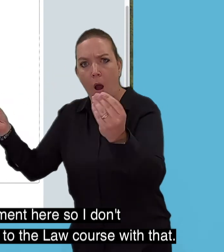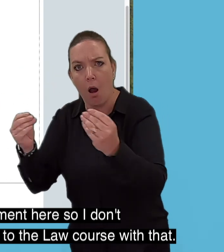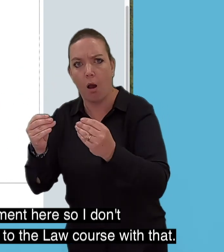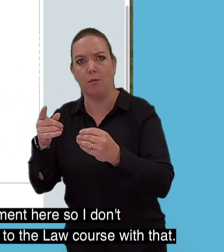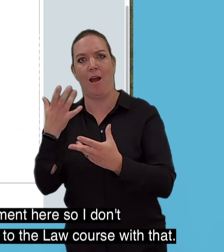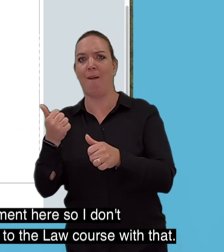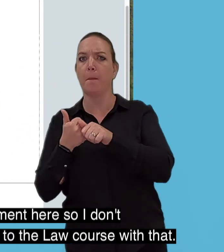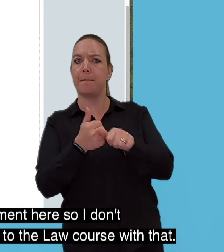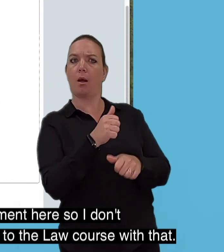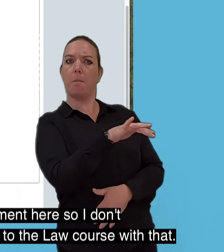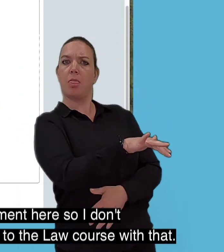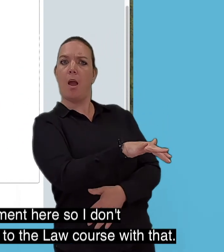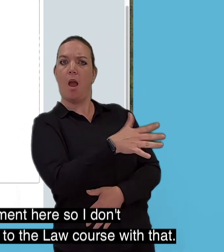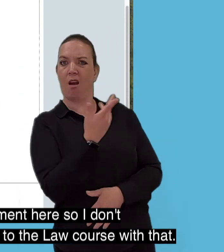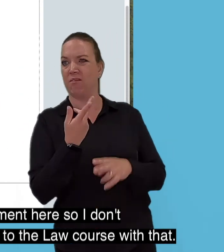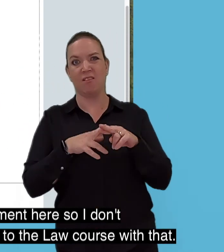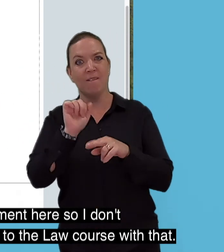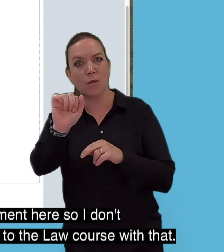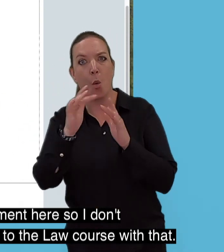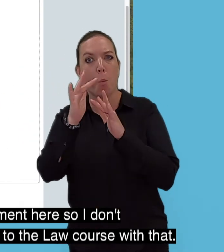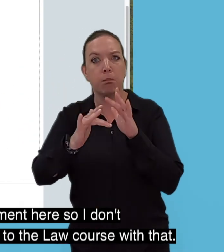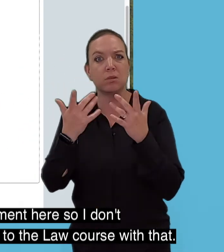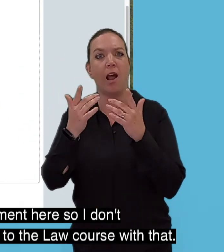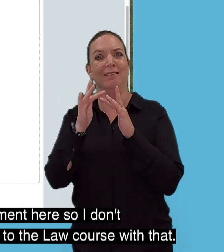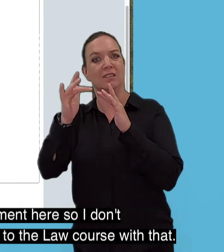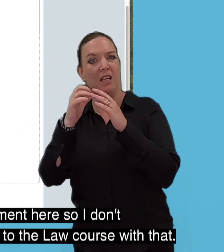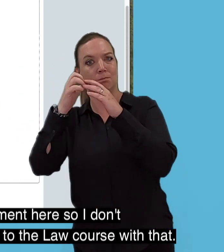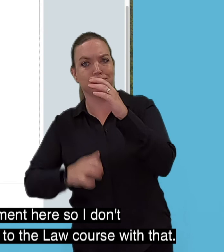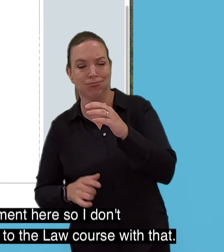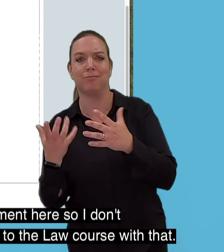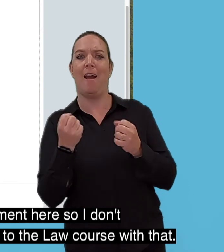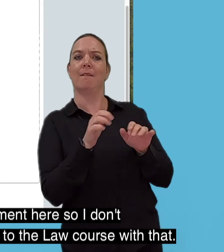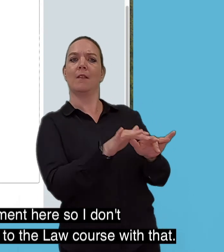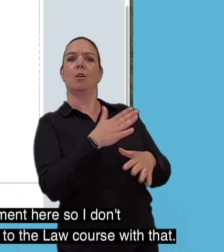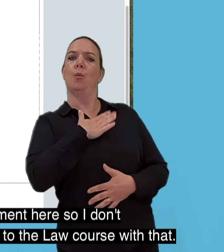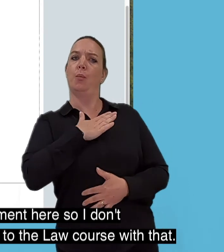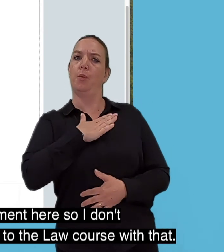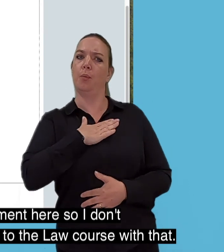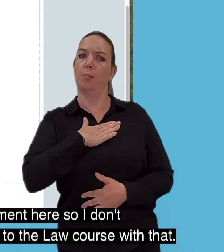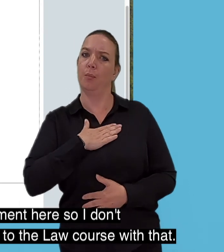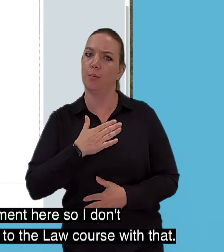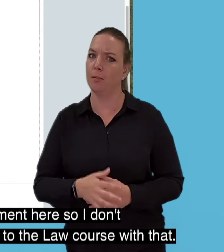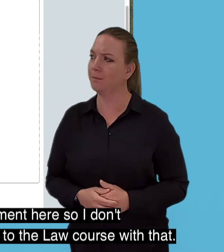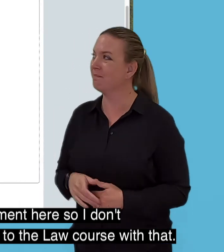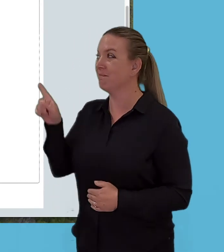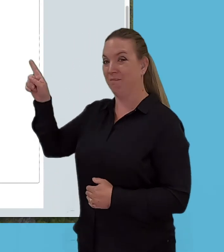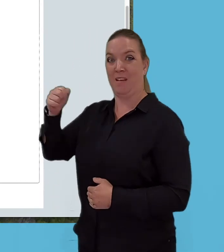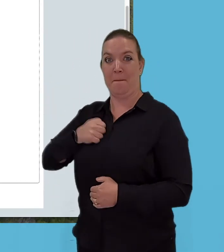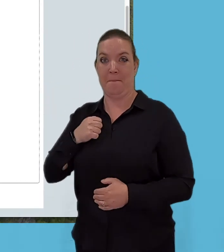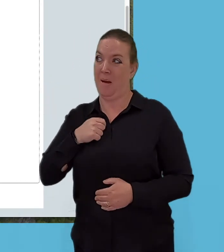very simple statement here, so I don't think I would have much of a chance of getting onto the law course with